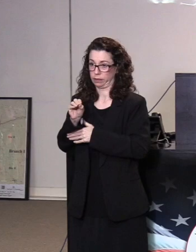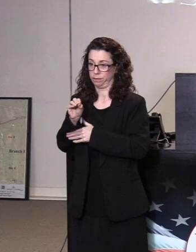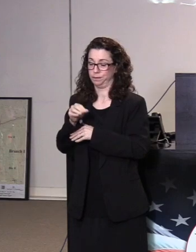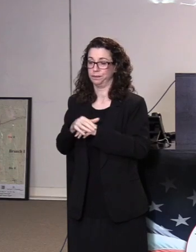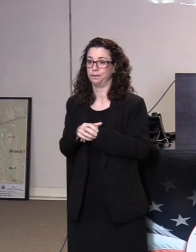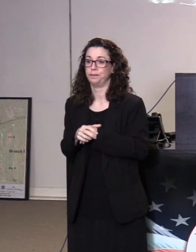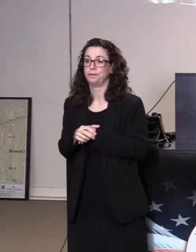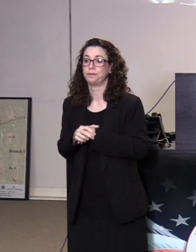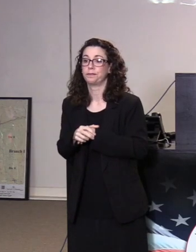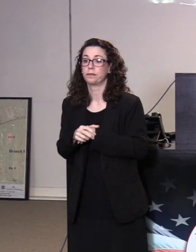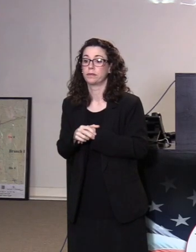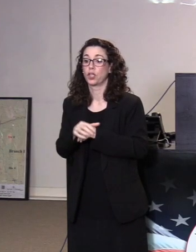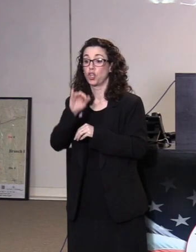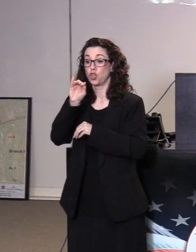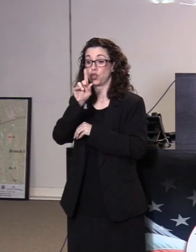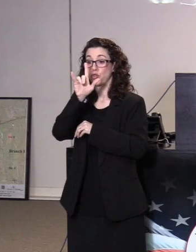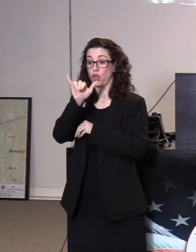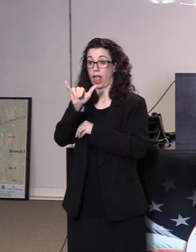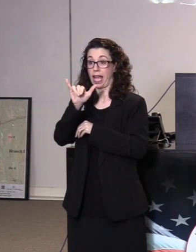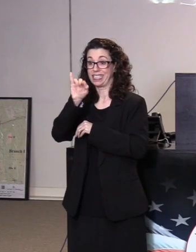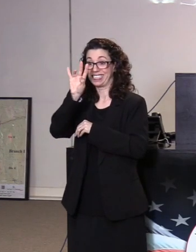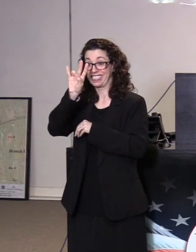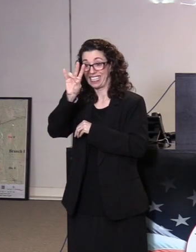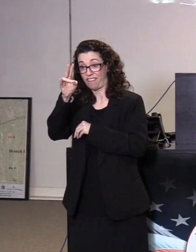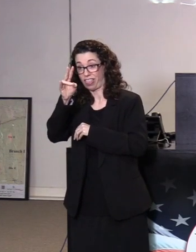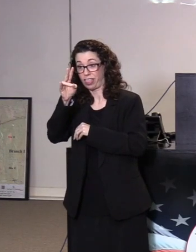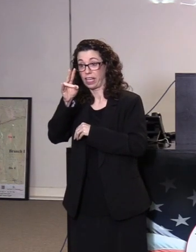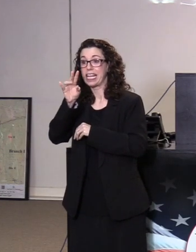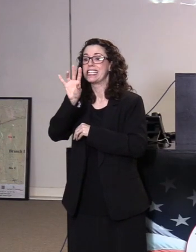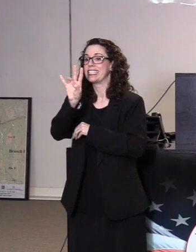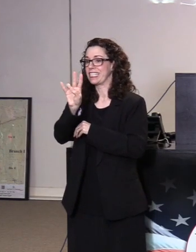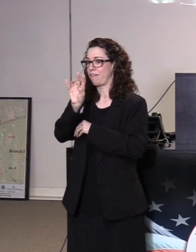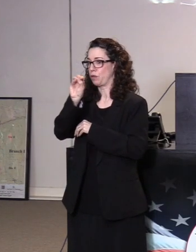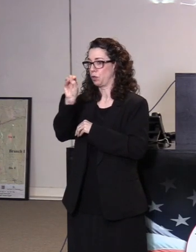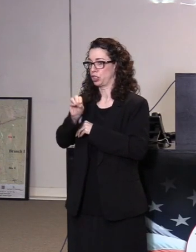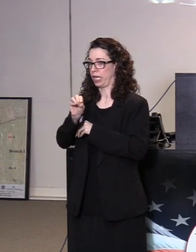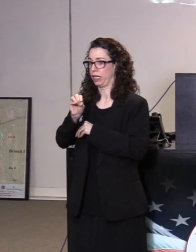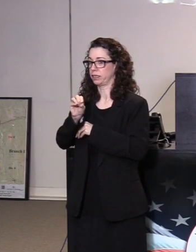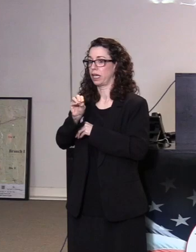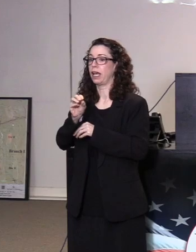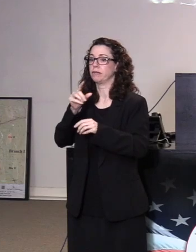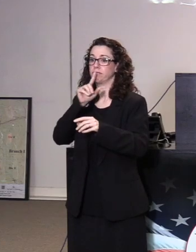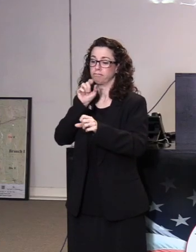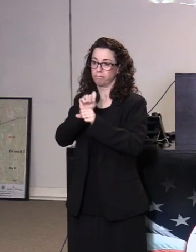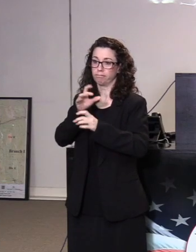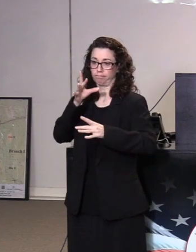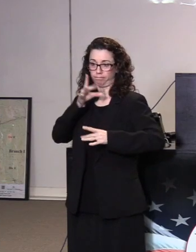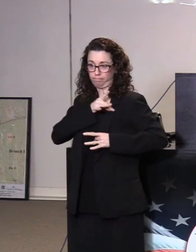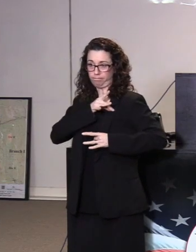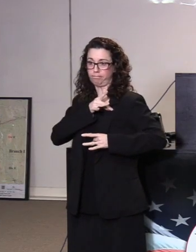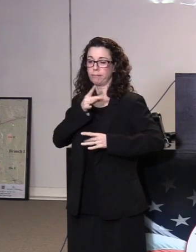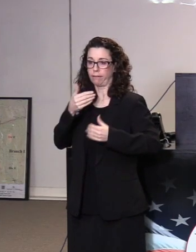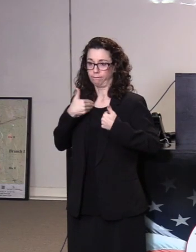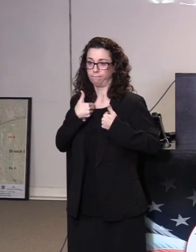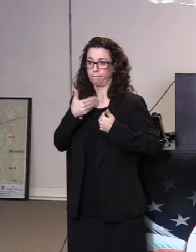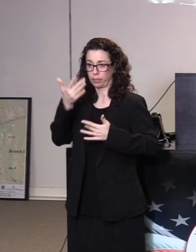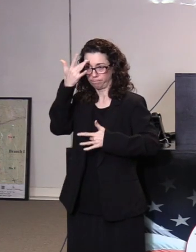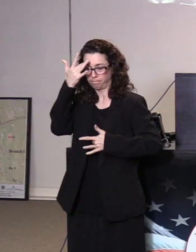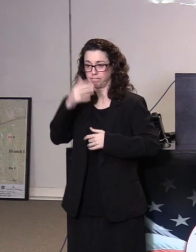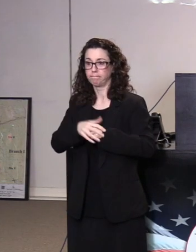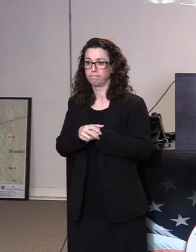7th, 7% of the people tested in Wilson County are now positive. As you look as our